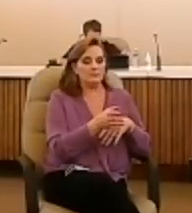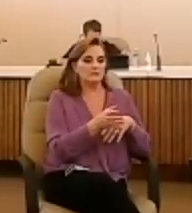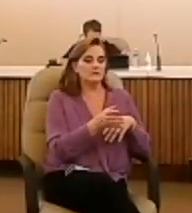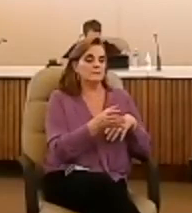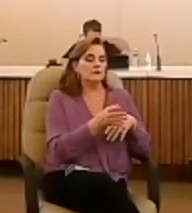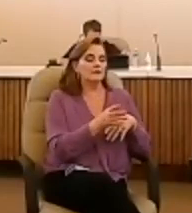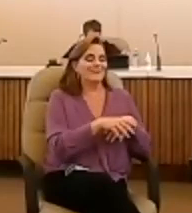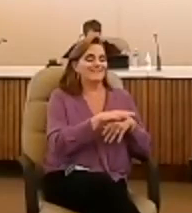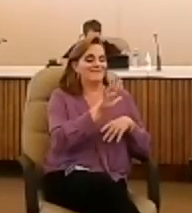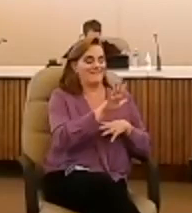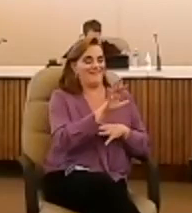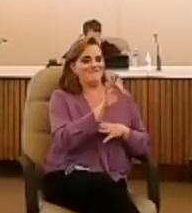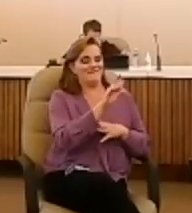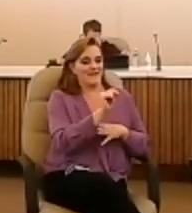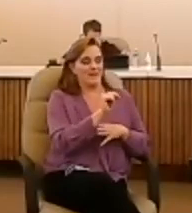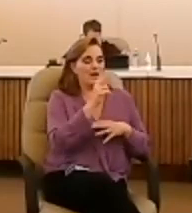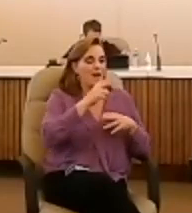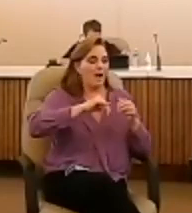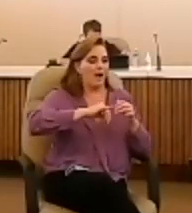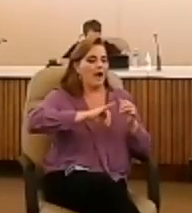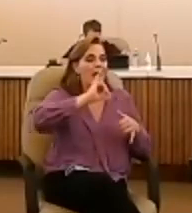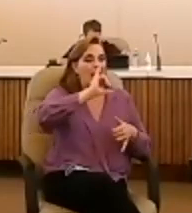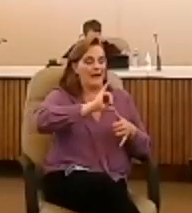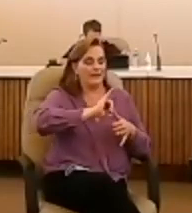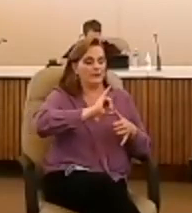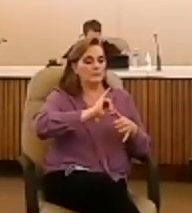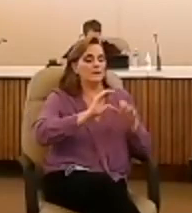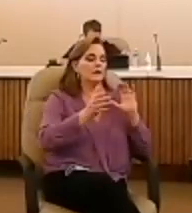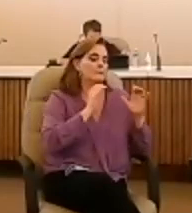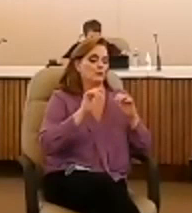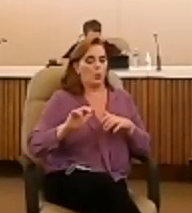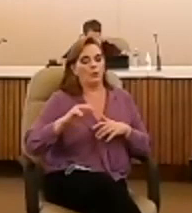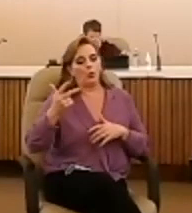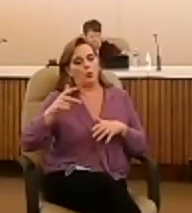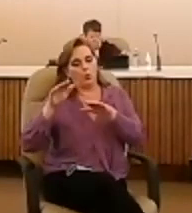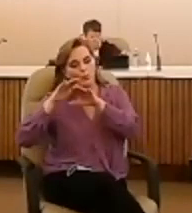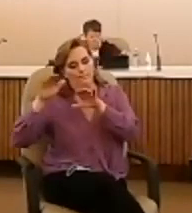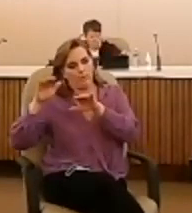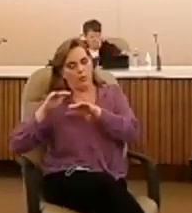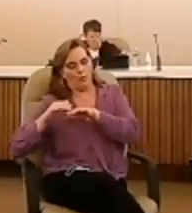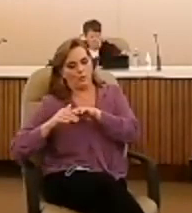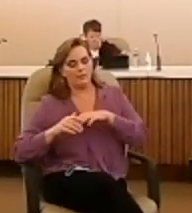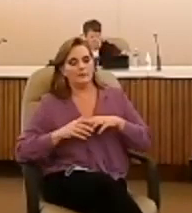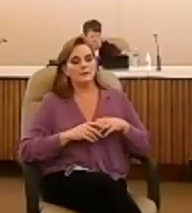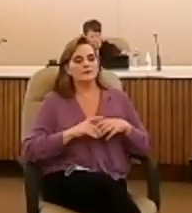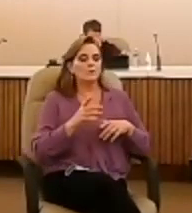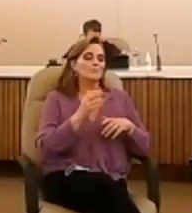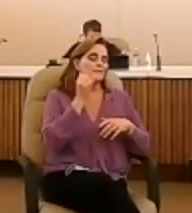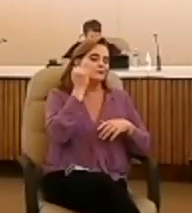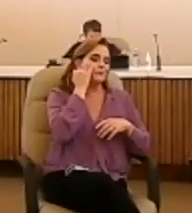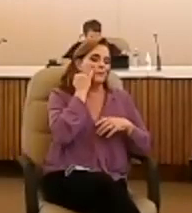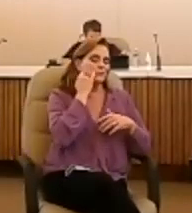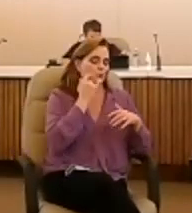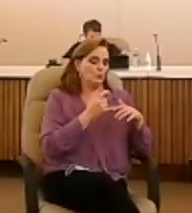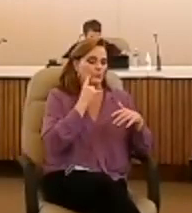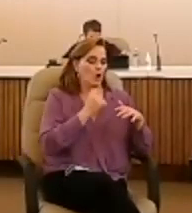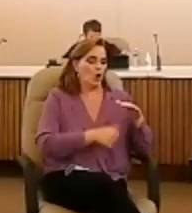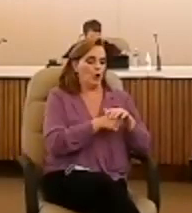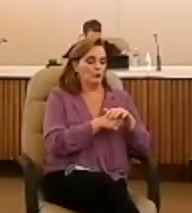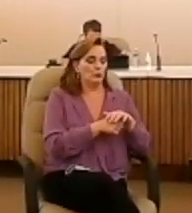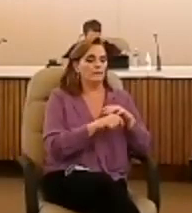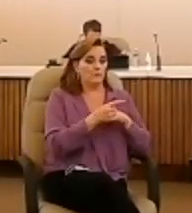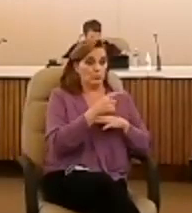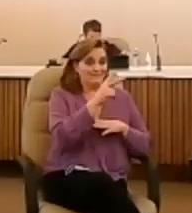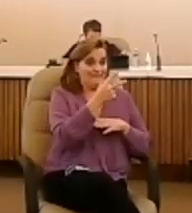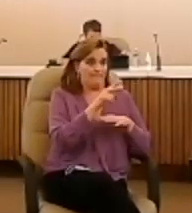feet higher than the third floor elevation of the building we're proposing to look at. So if you're on any of the upper floors in the existing